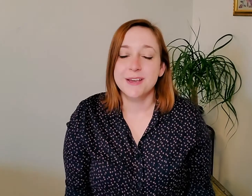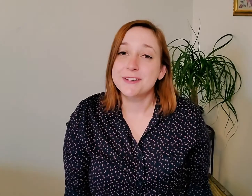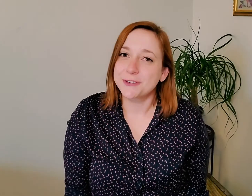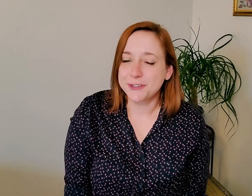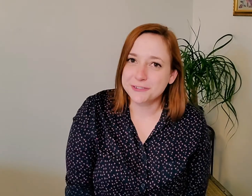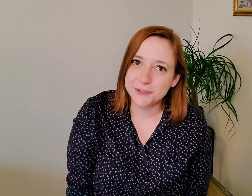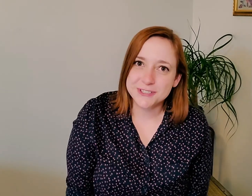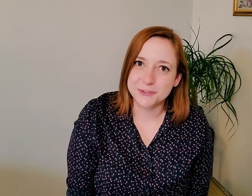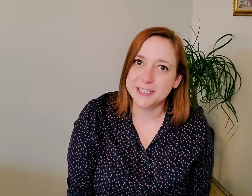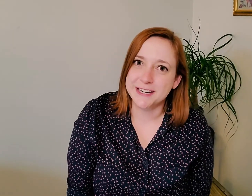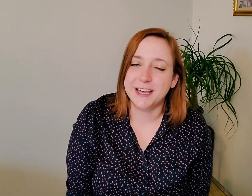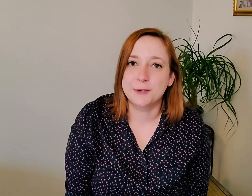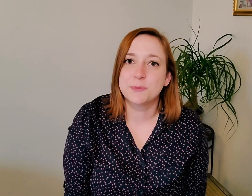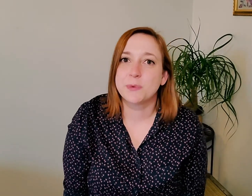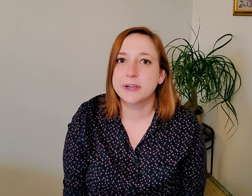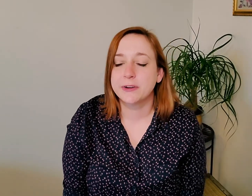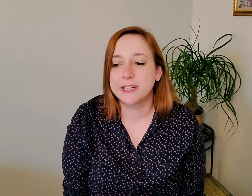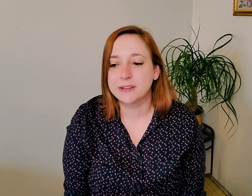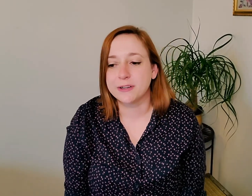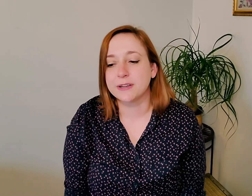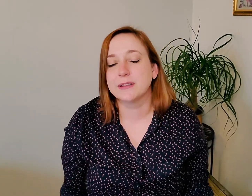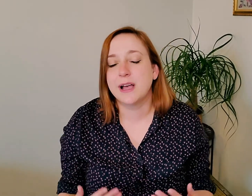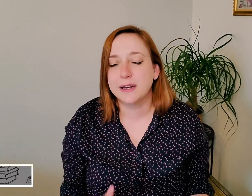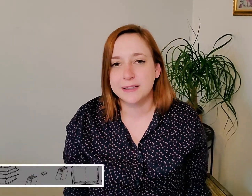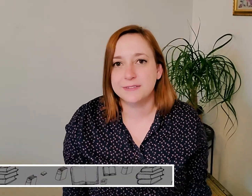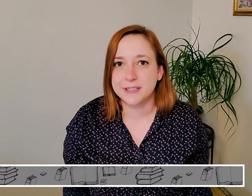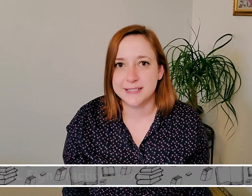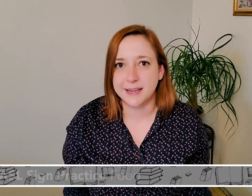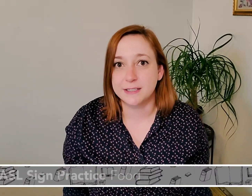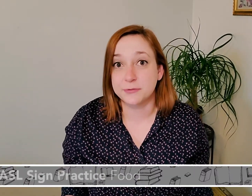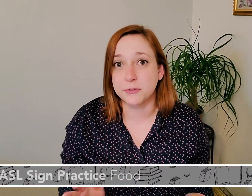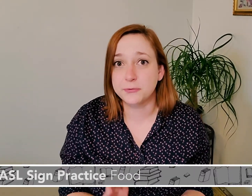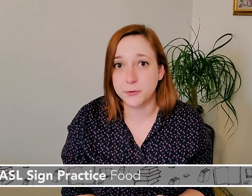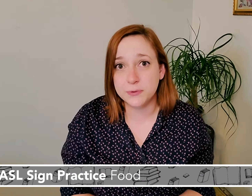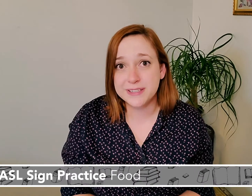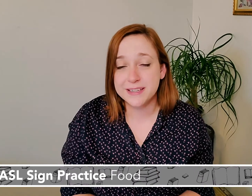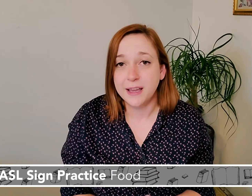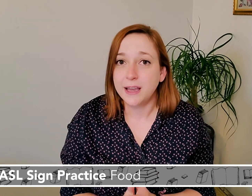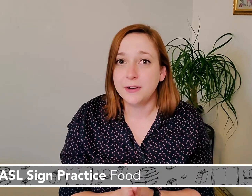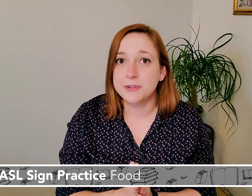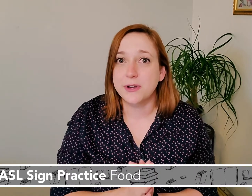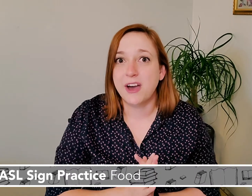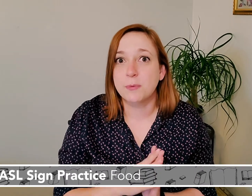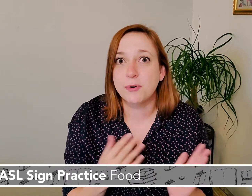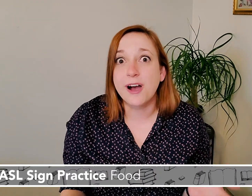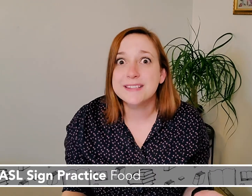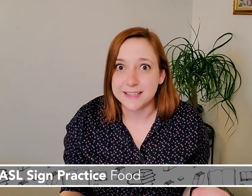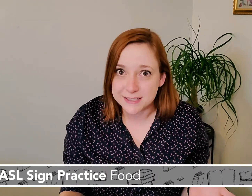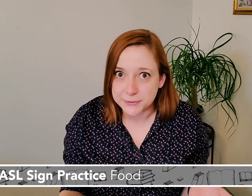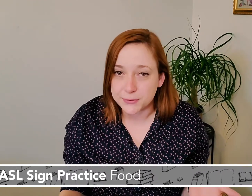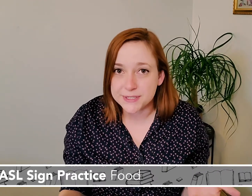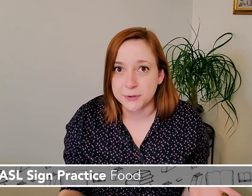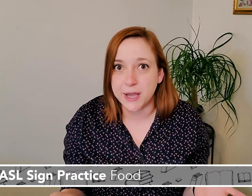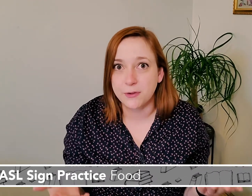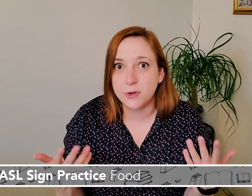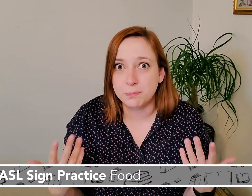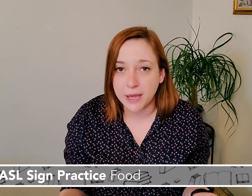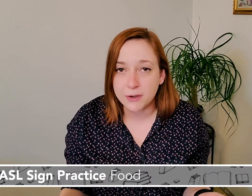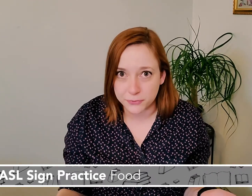So in our food story time, we're going to learn a lot of different signs for foods and also how to process foods. So how do you make